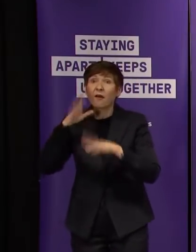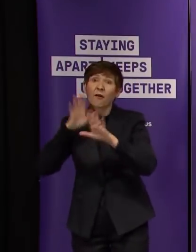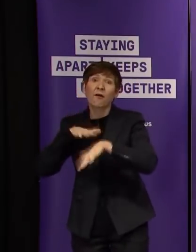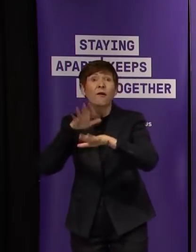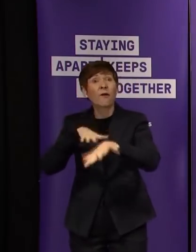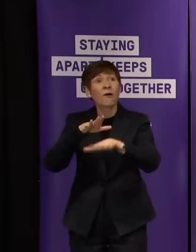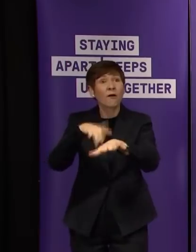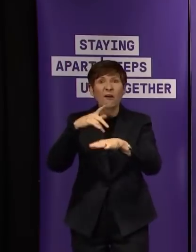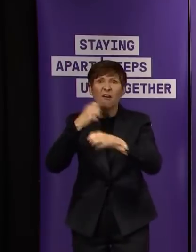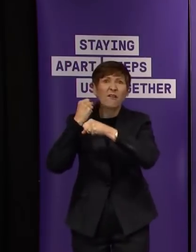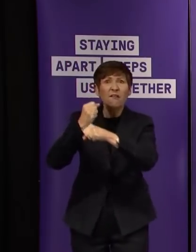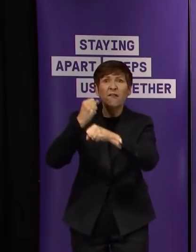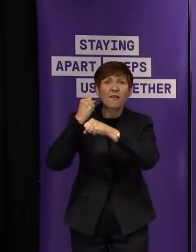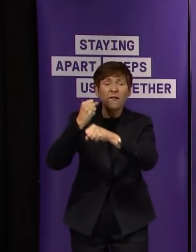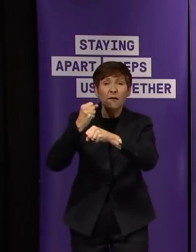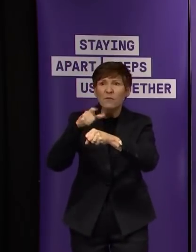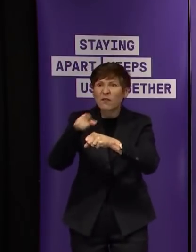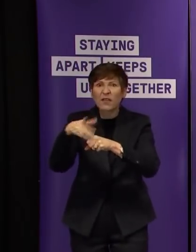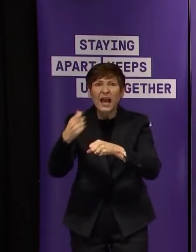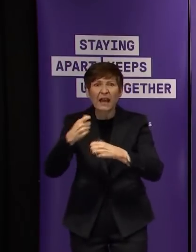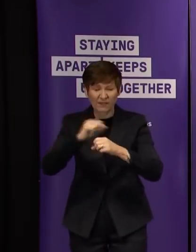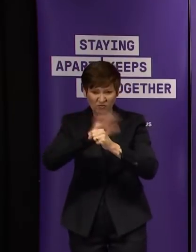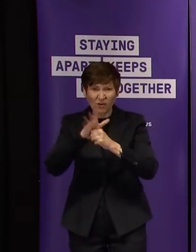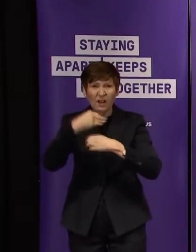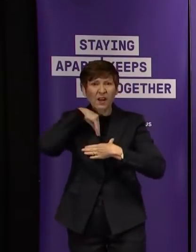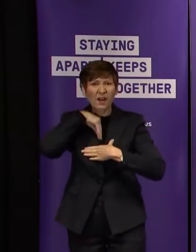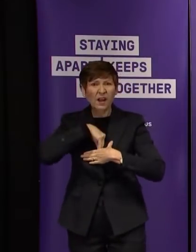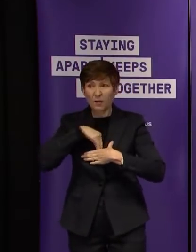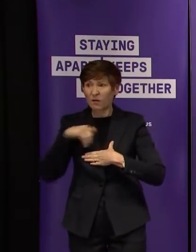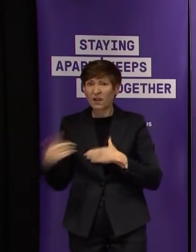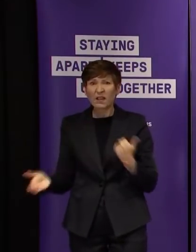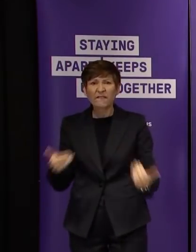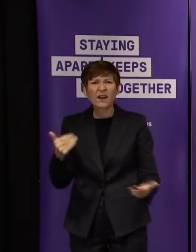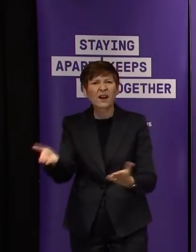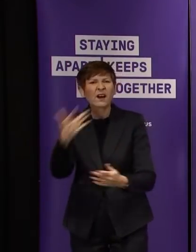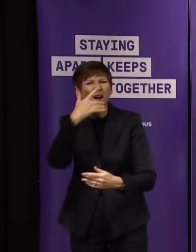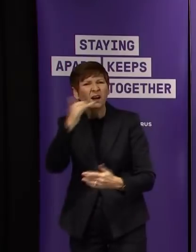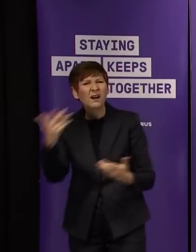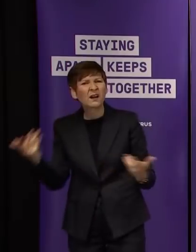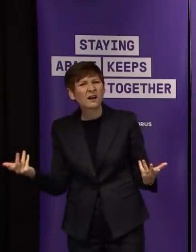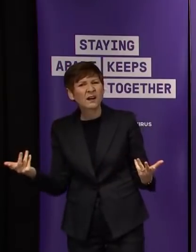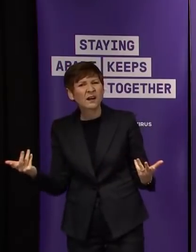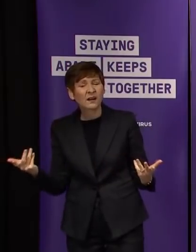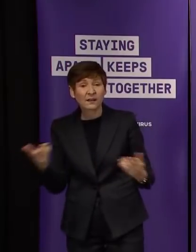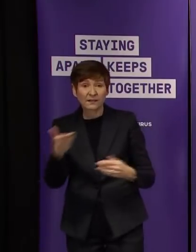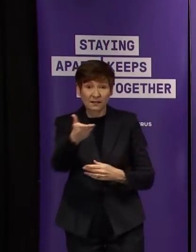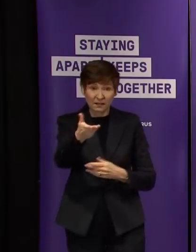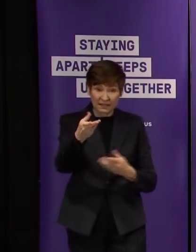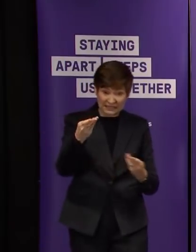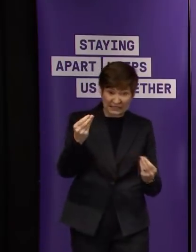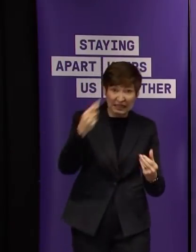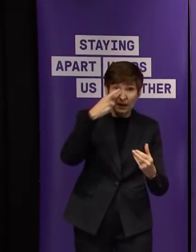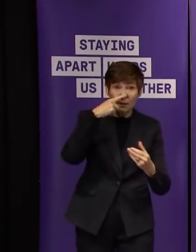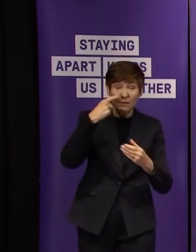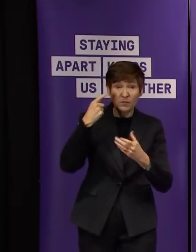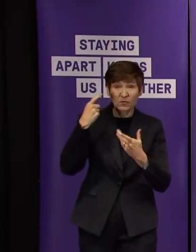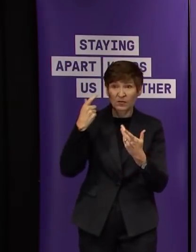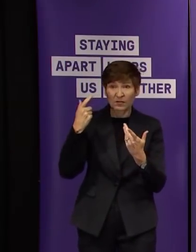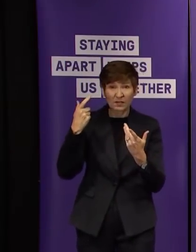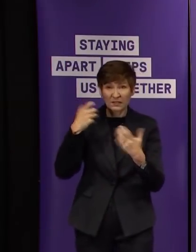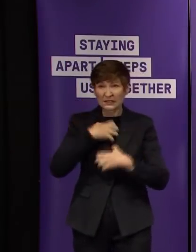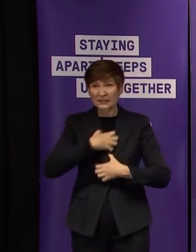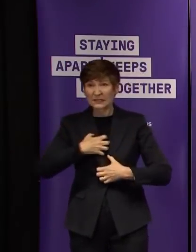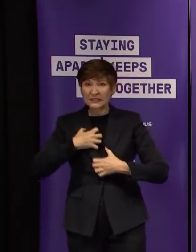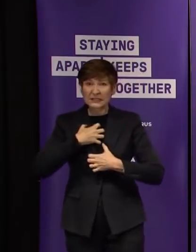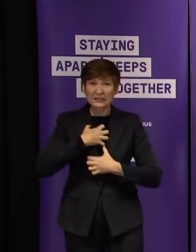less, that is in no one's interest. Even people who aren't protesting, though, who want to do the right thing, yes, are reaching the end of the